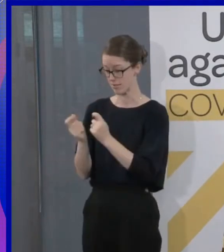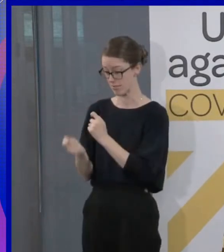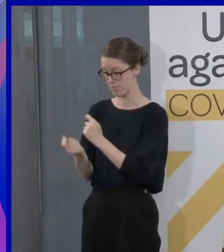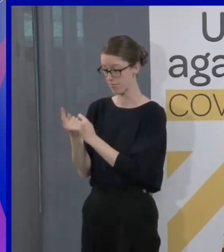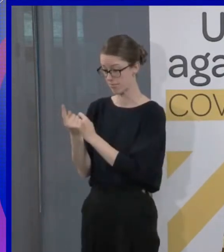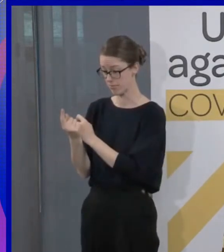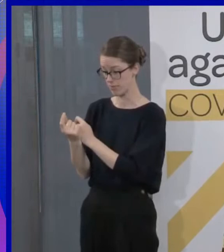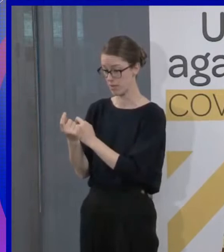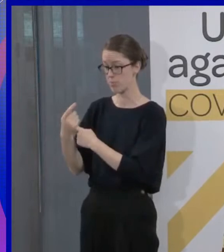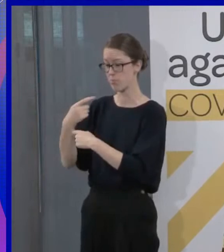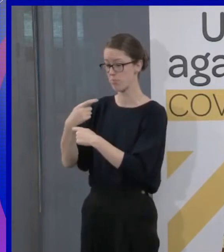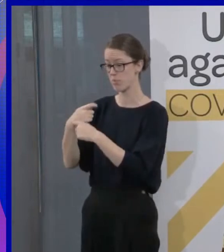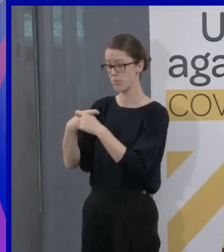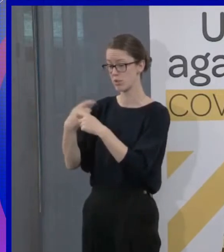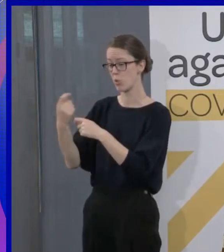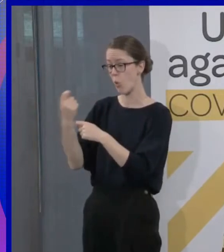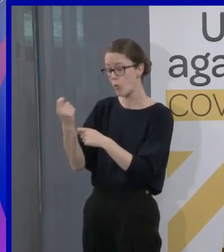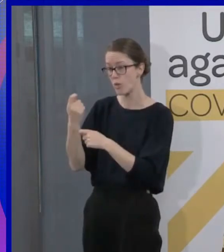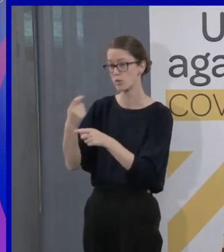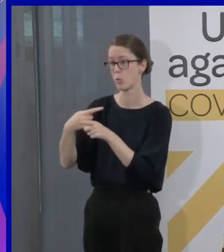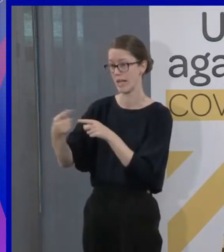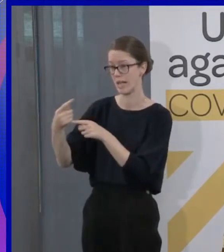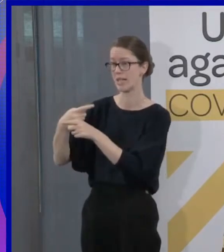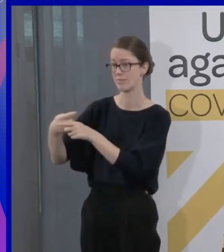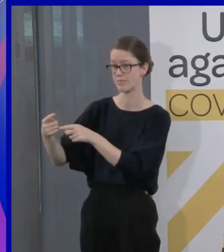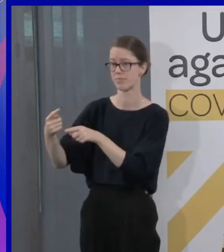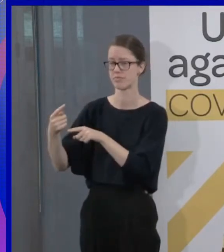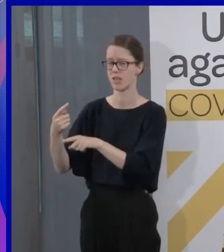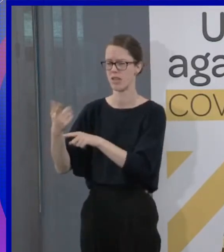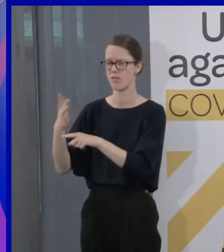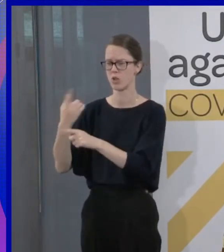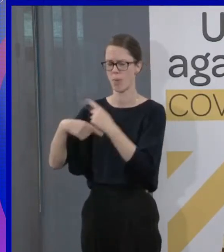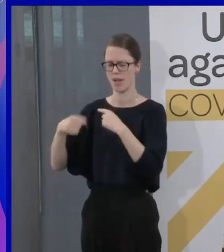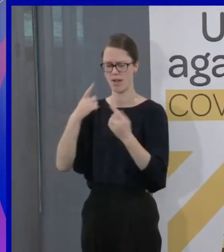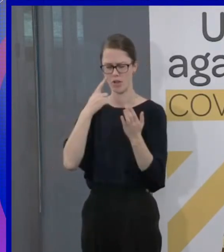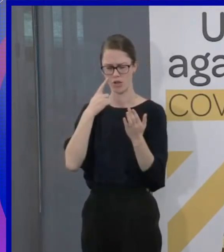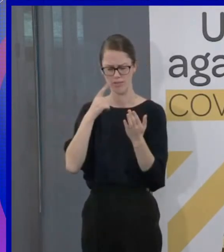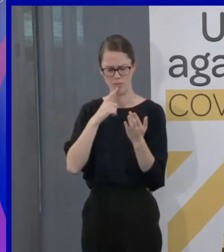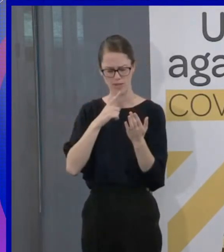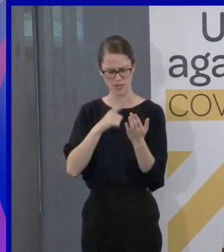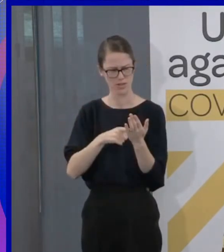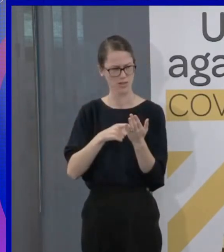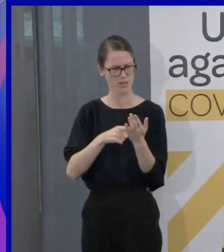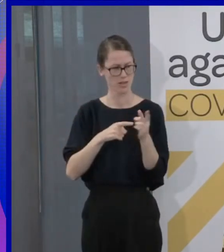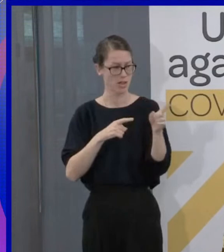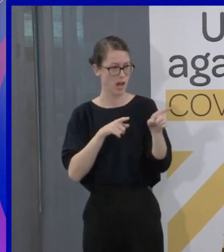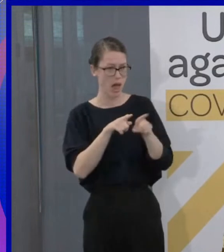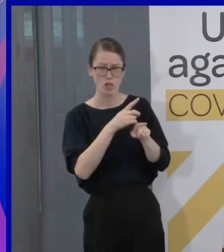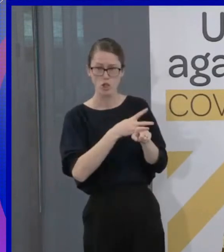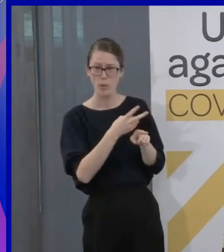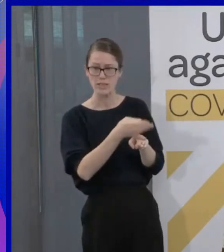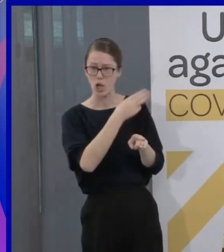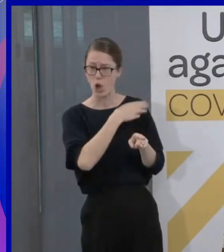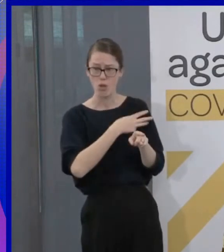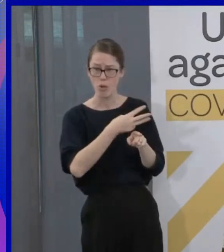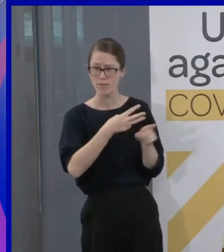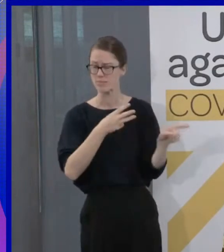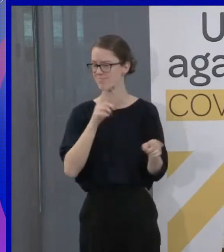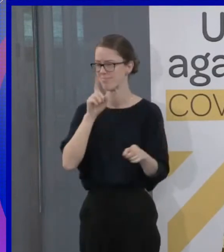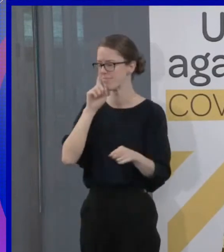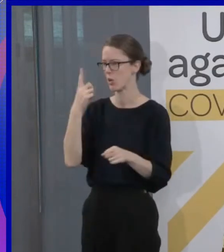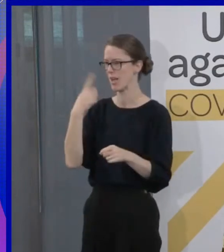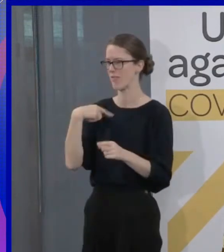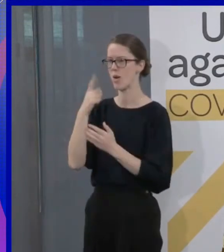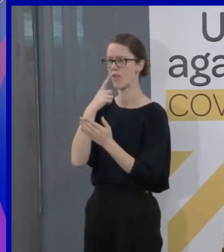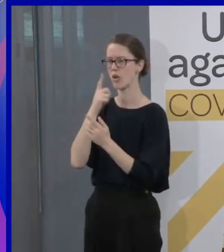was moving to weekly. And again, I'd have to go back and look at the dates Could you there. say that it began maybe What- 2 weeks ago or 3 weeks ago? I couldn't. I'd have to